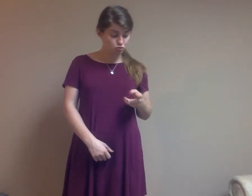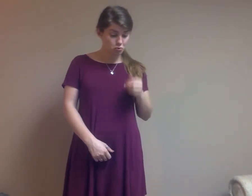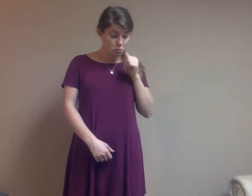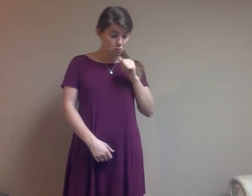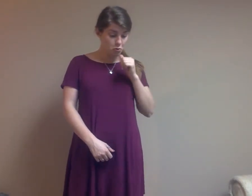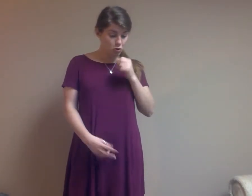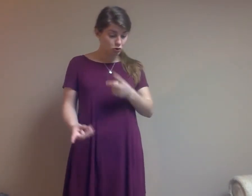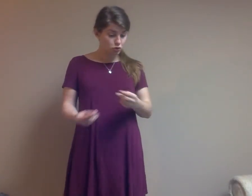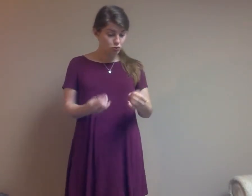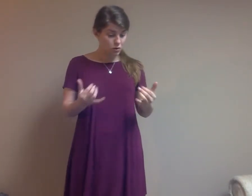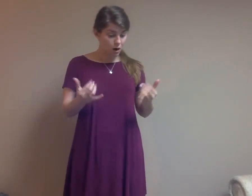Yeah. What time's that at?